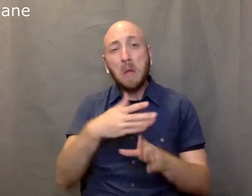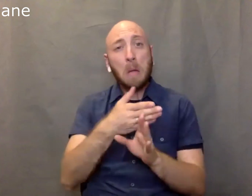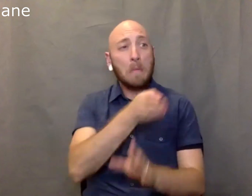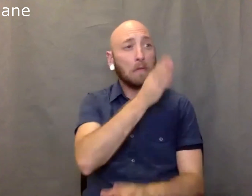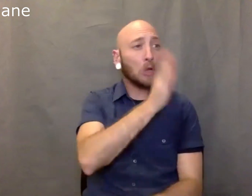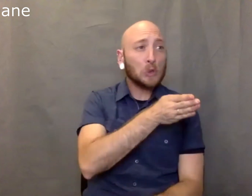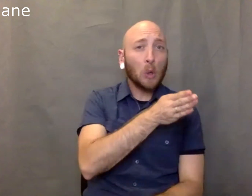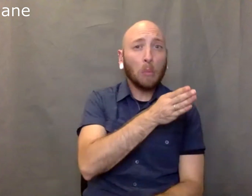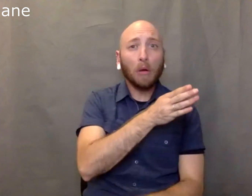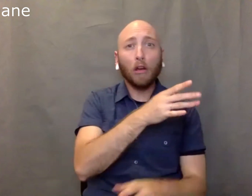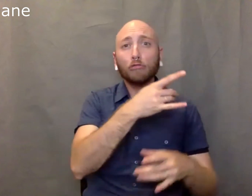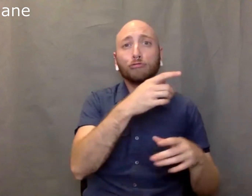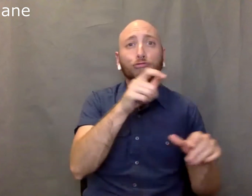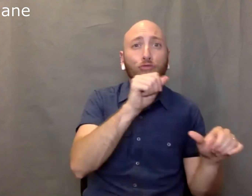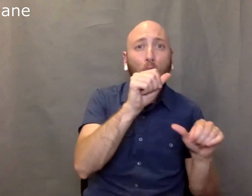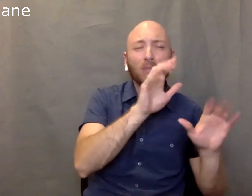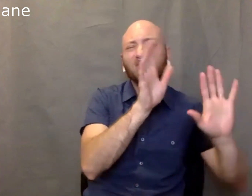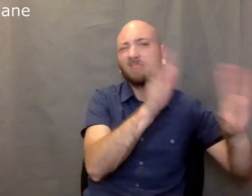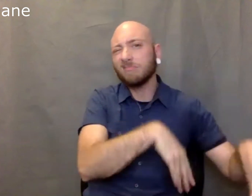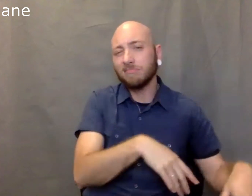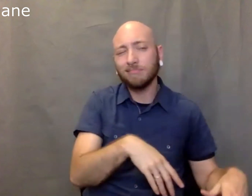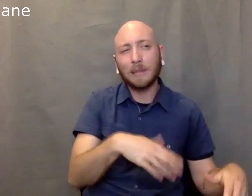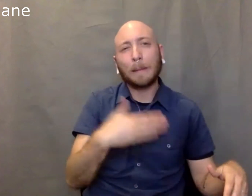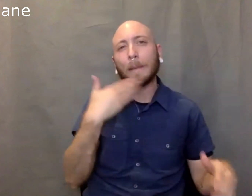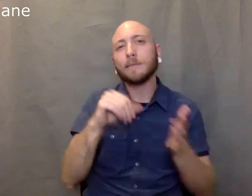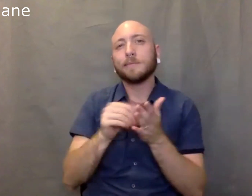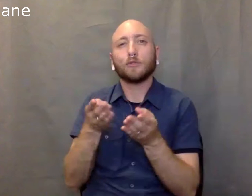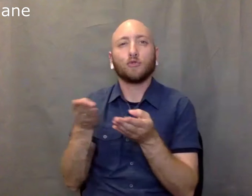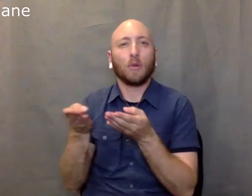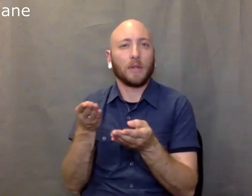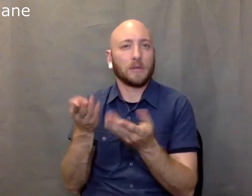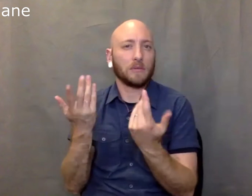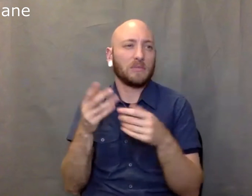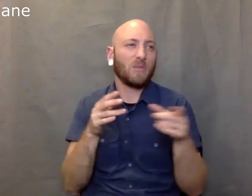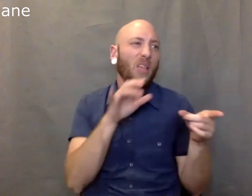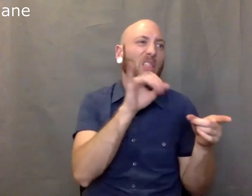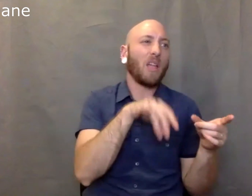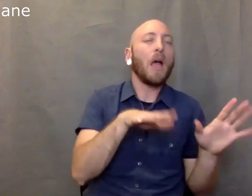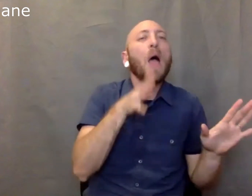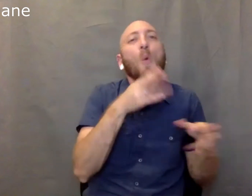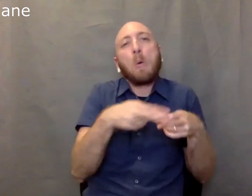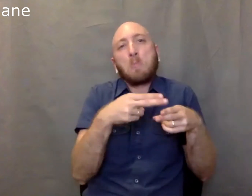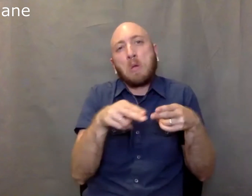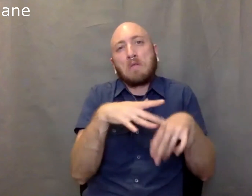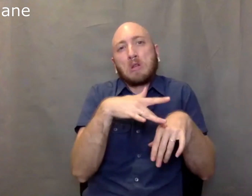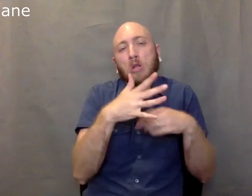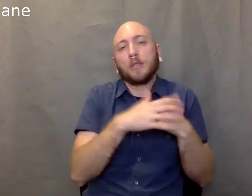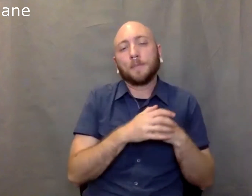like to talk about service. I think it's super important. But I'll talk a little bit about it. My sobriety date is